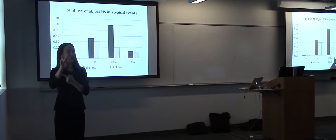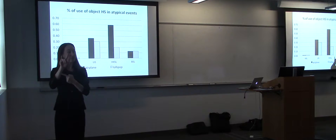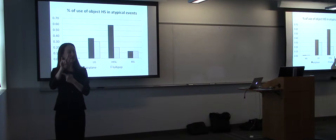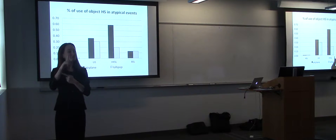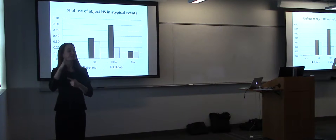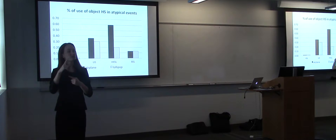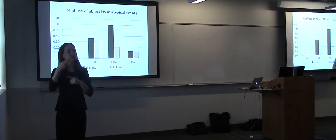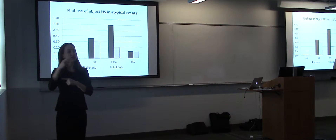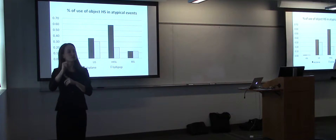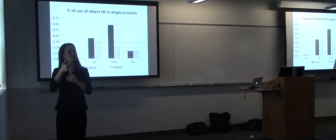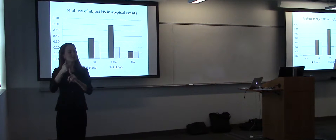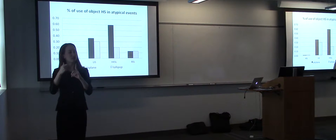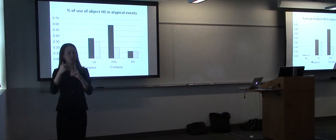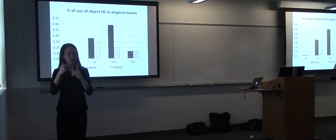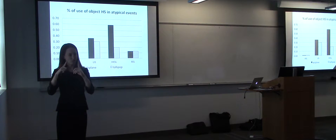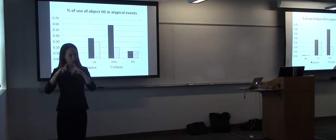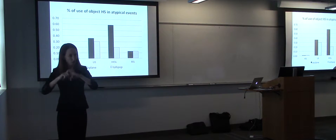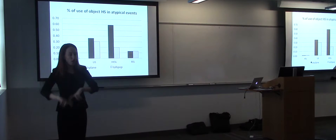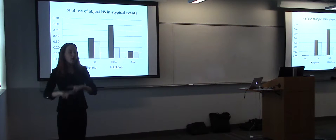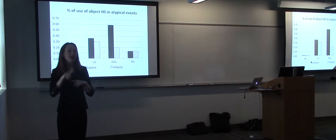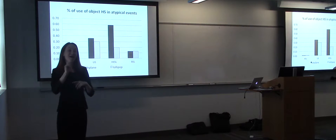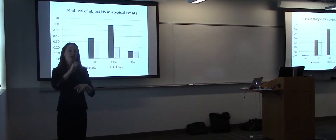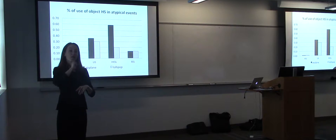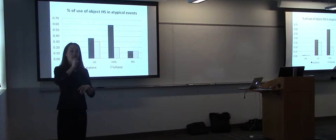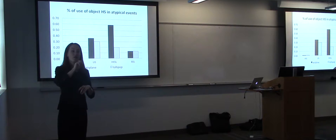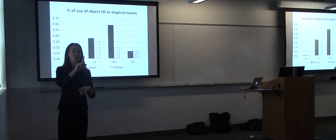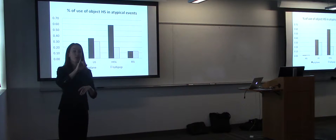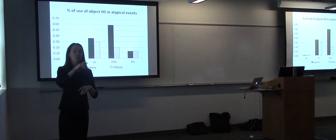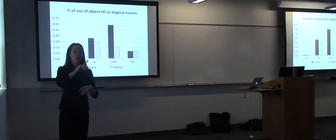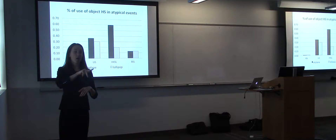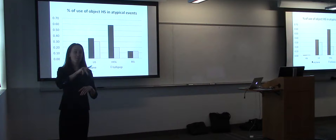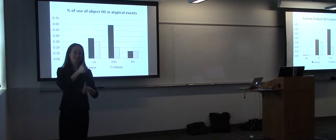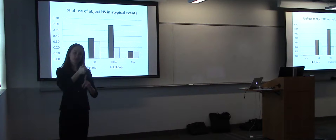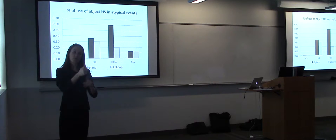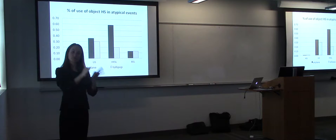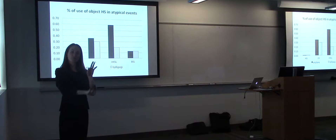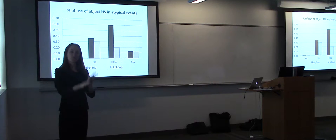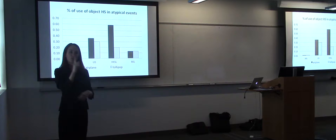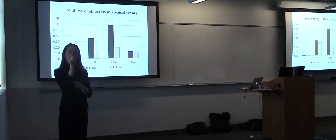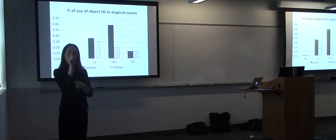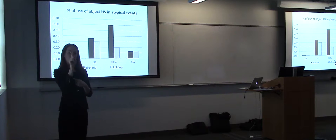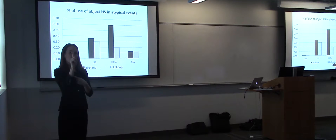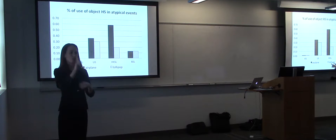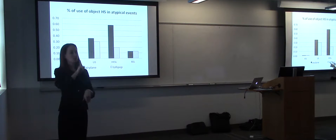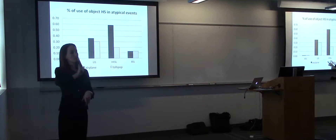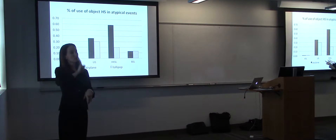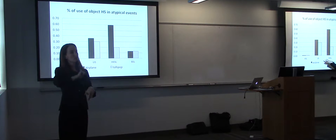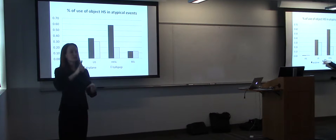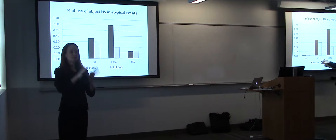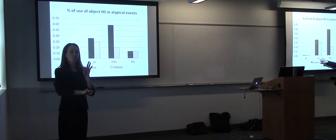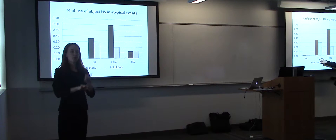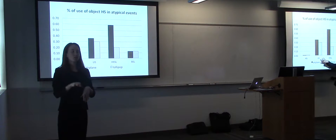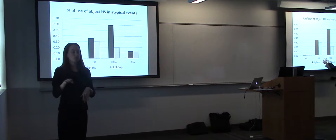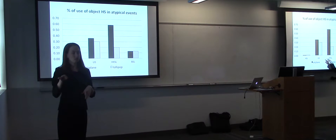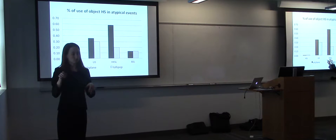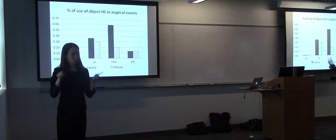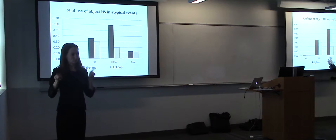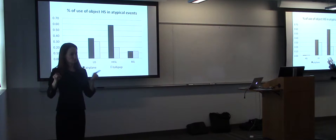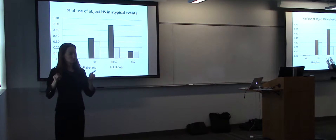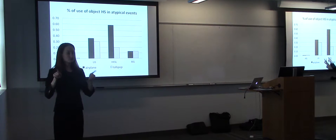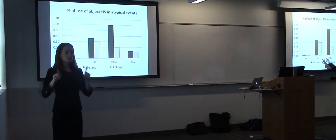handshake, and lollipop, which is a simple handshake. And you see that even in the